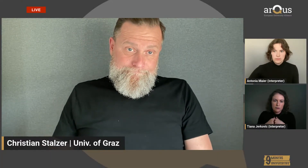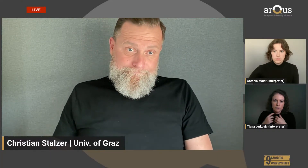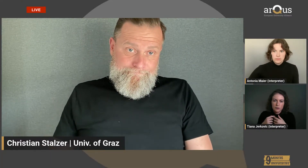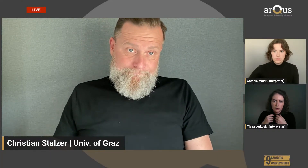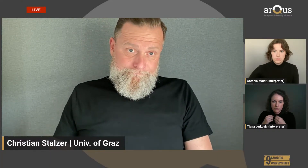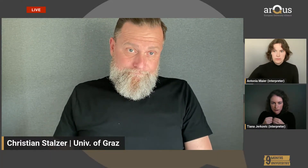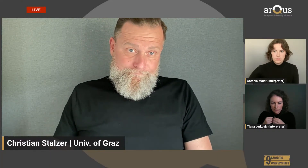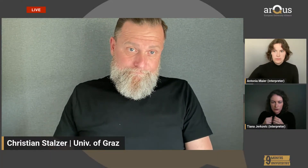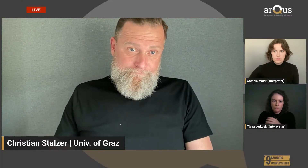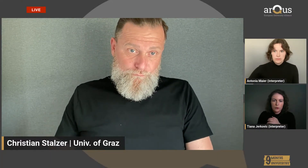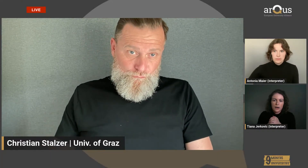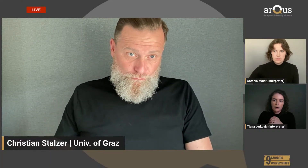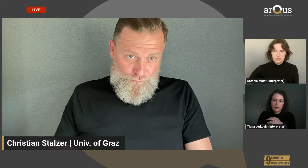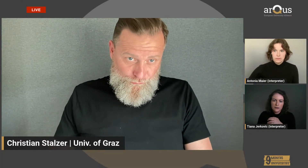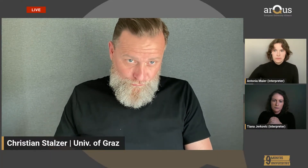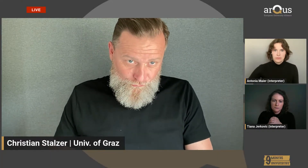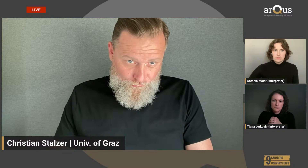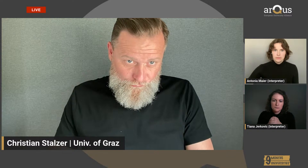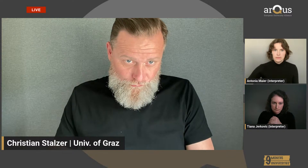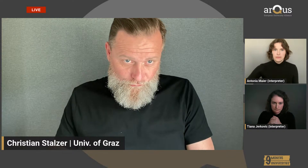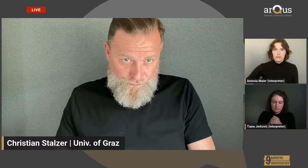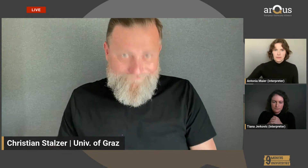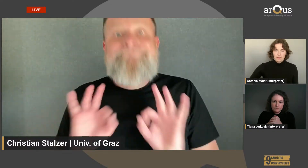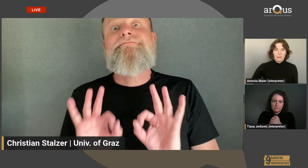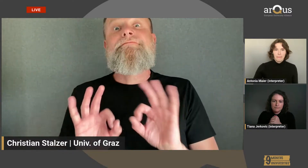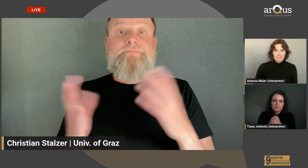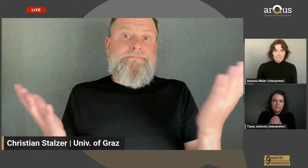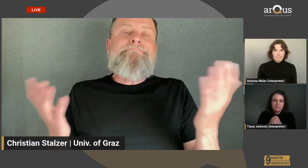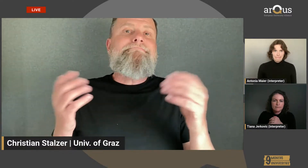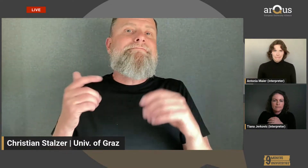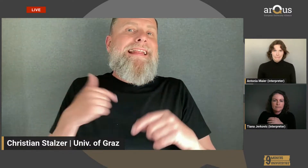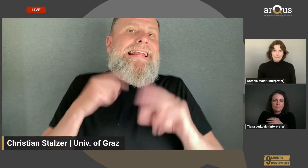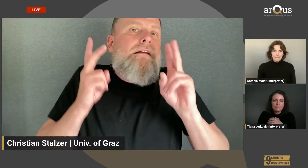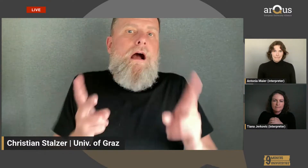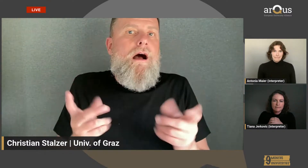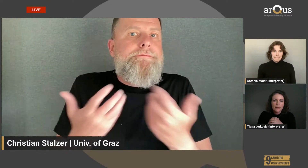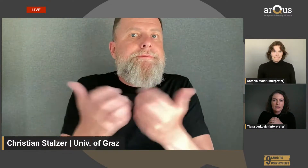awareness also for parents.